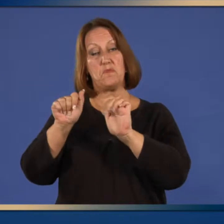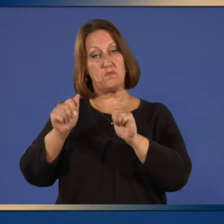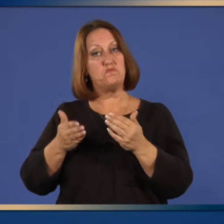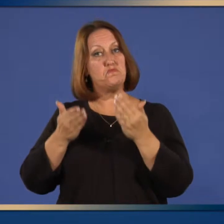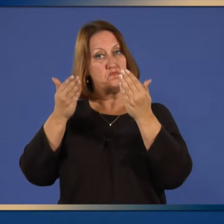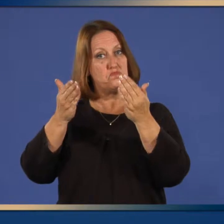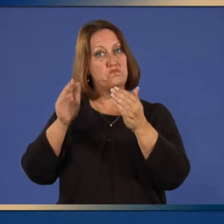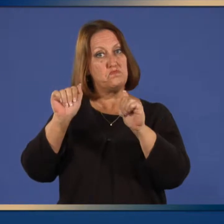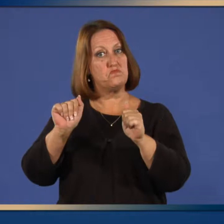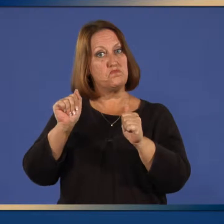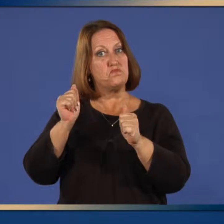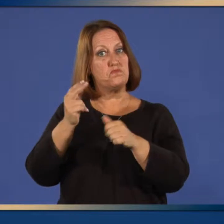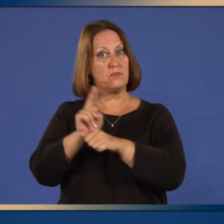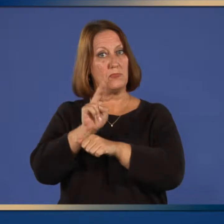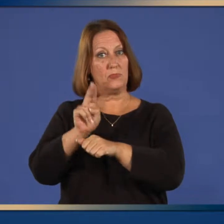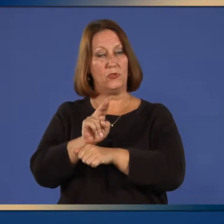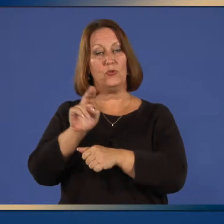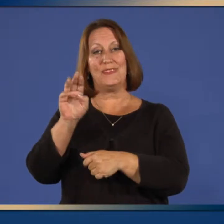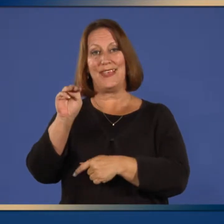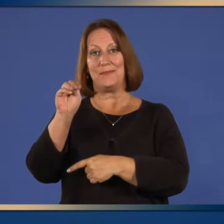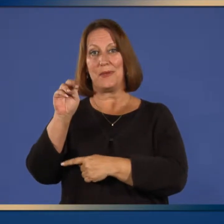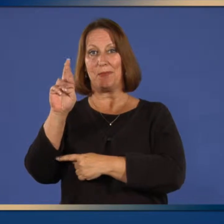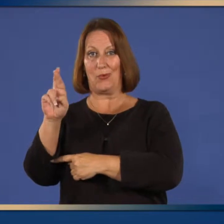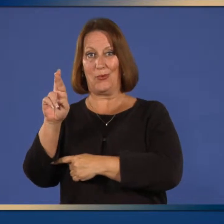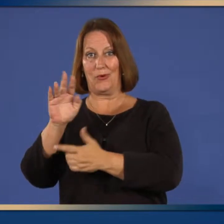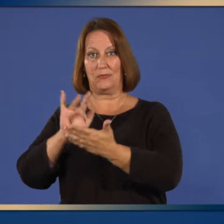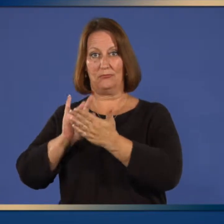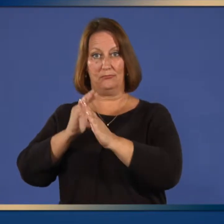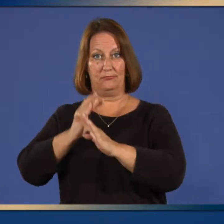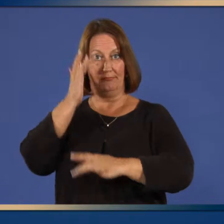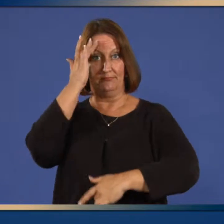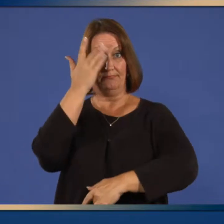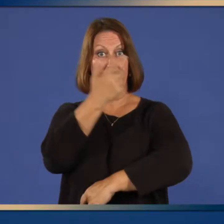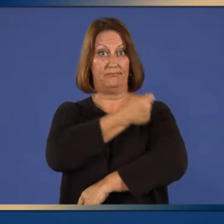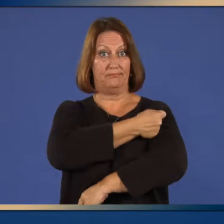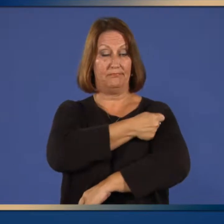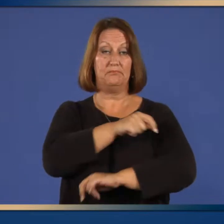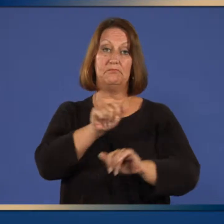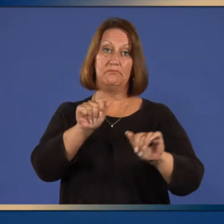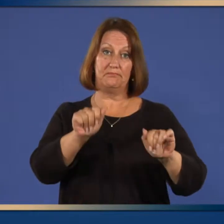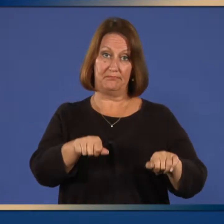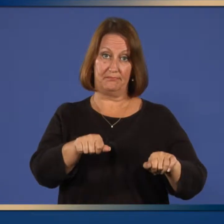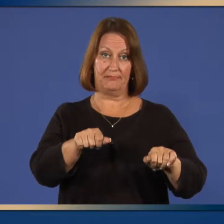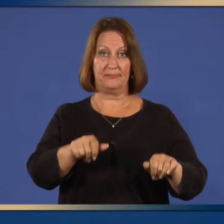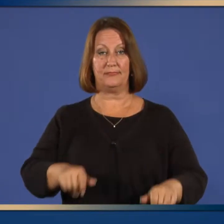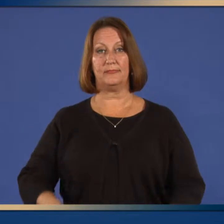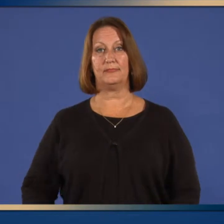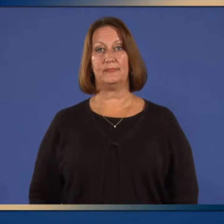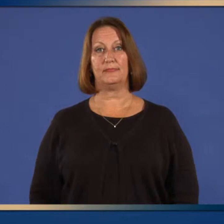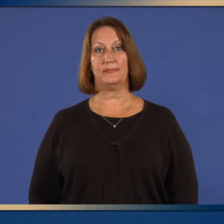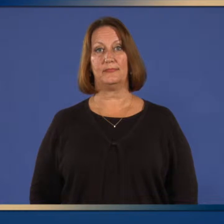MMR is recommended for asymptomatic HIV-infected children